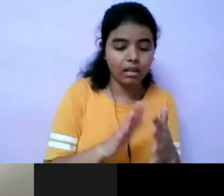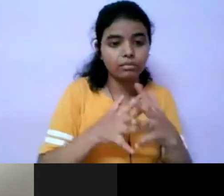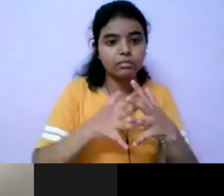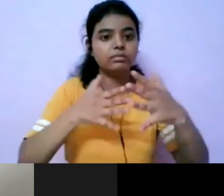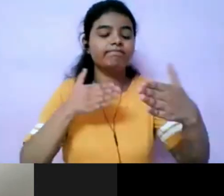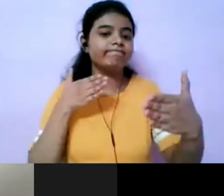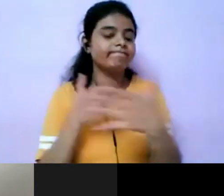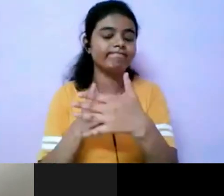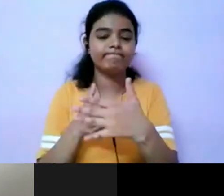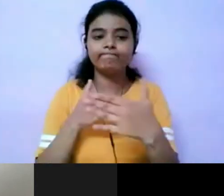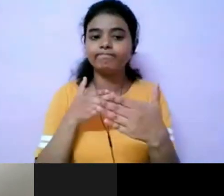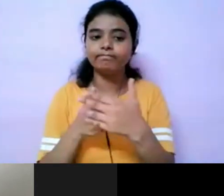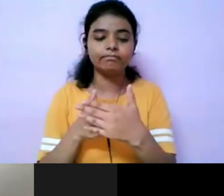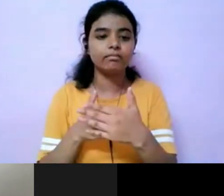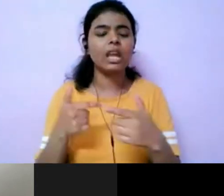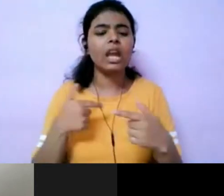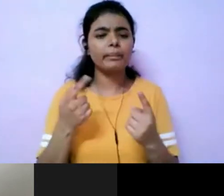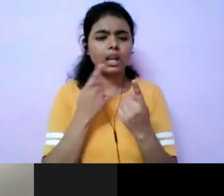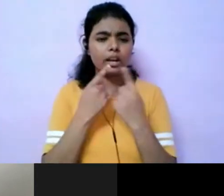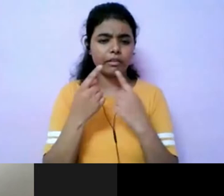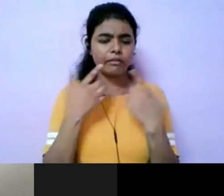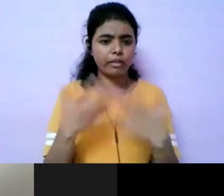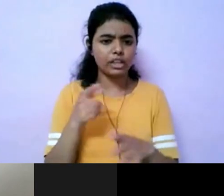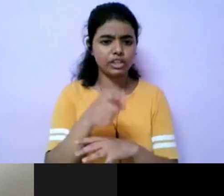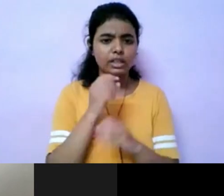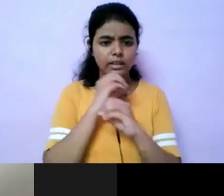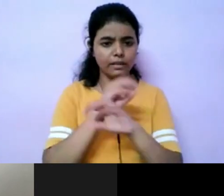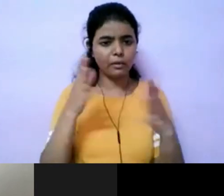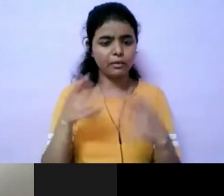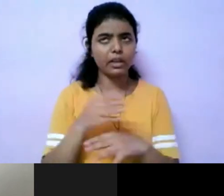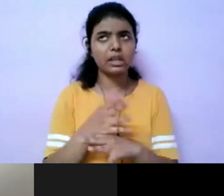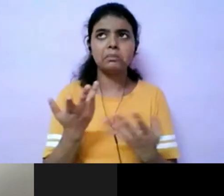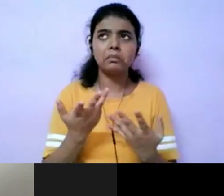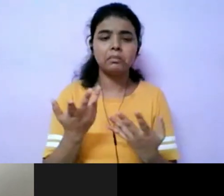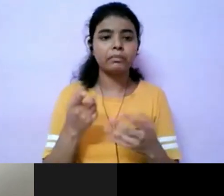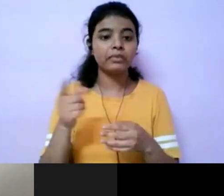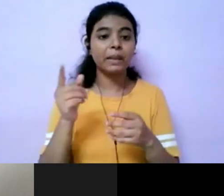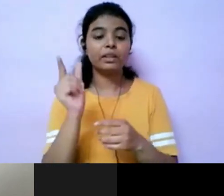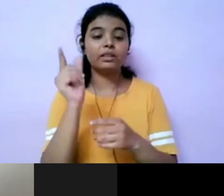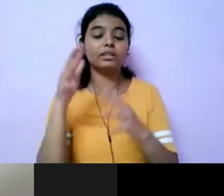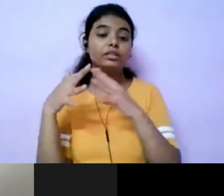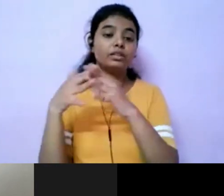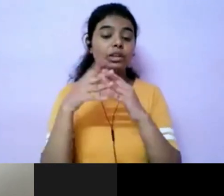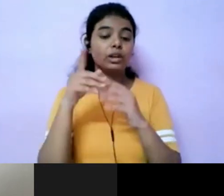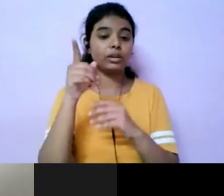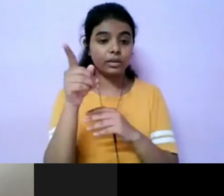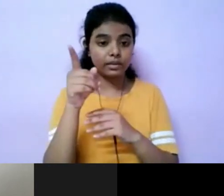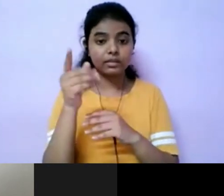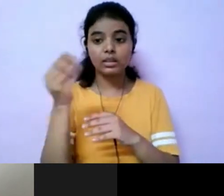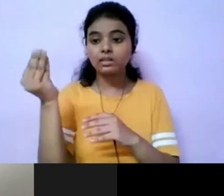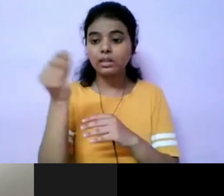think somewhere in the talk I just gave, I mentioned how in the United States, there are still colleges